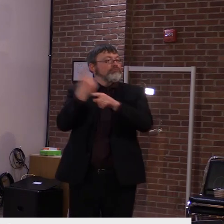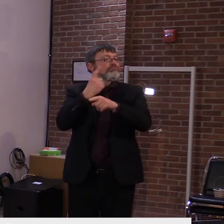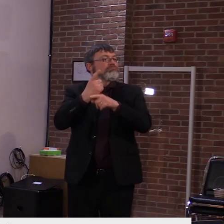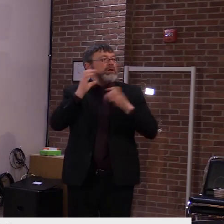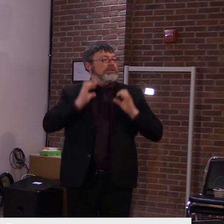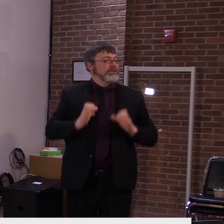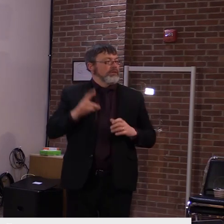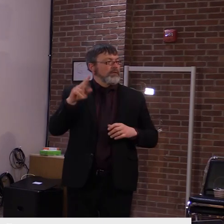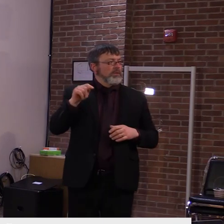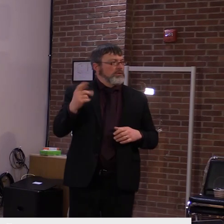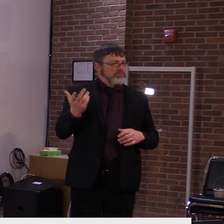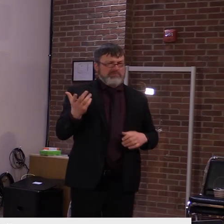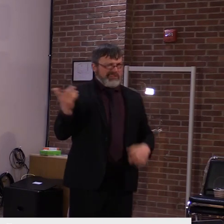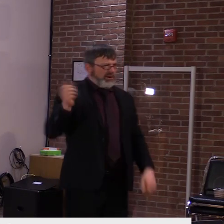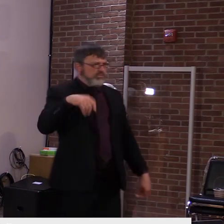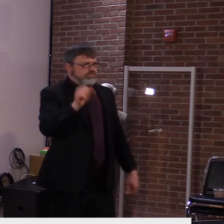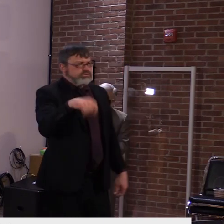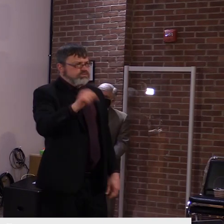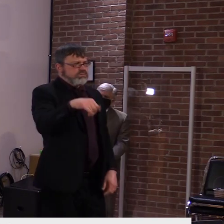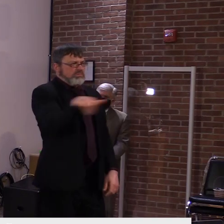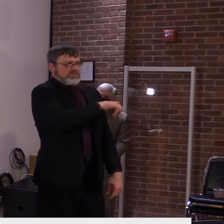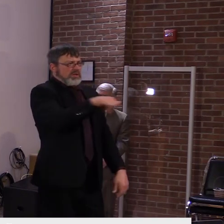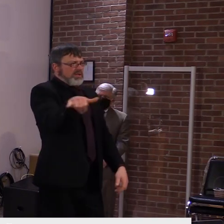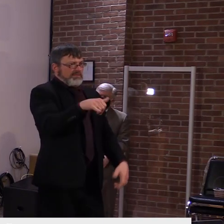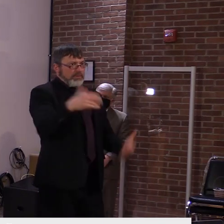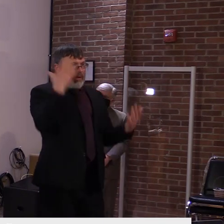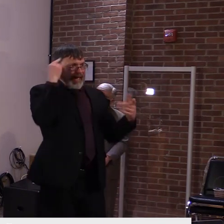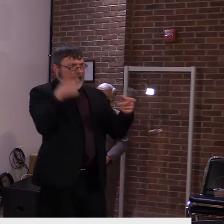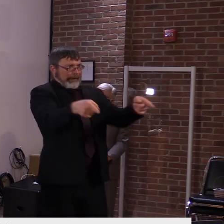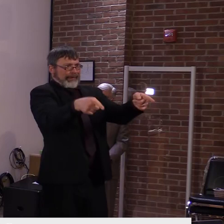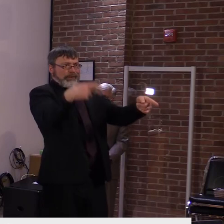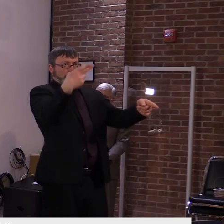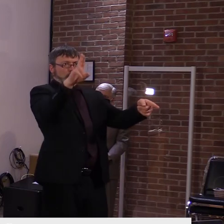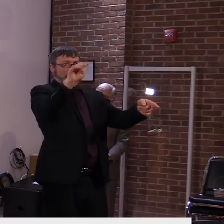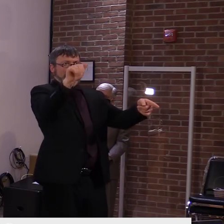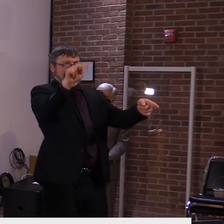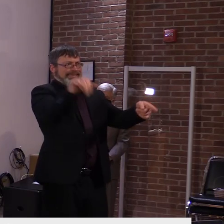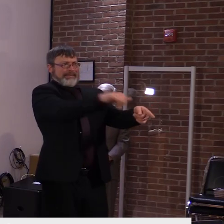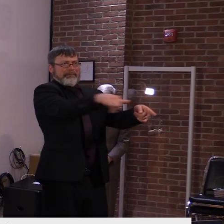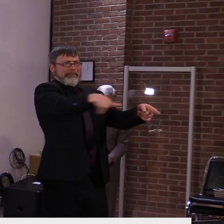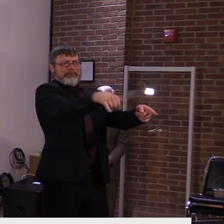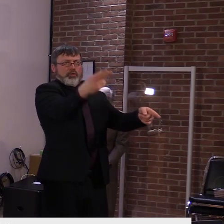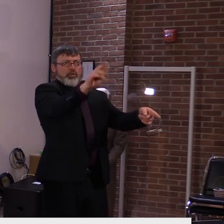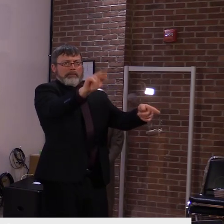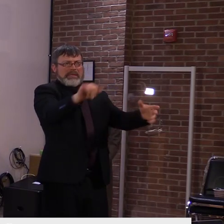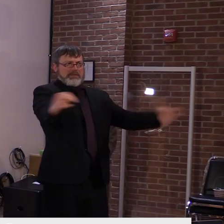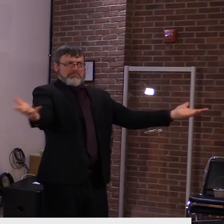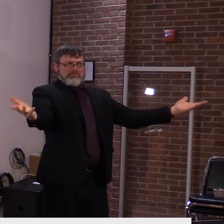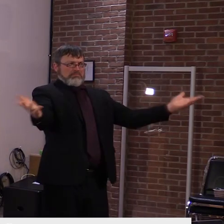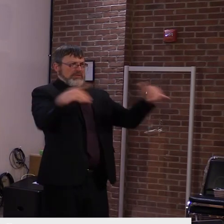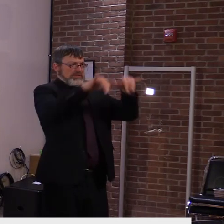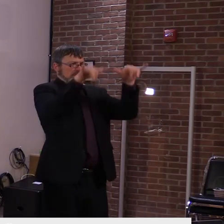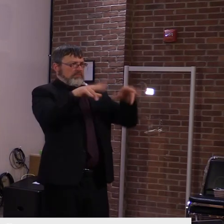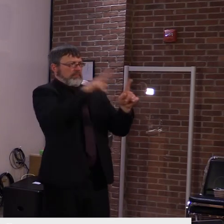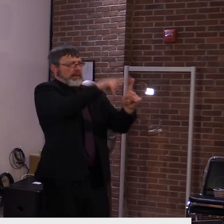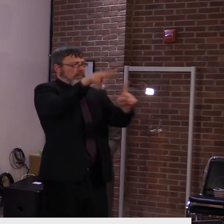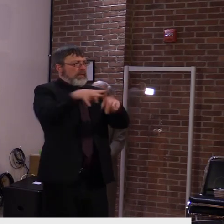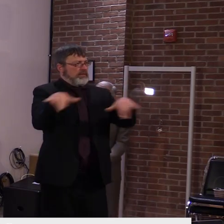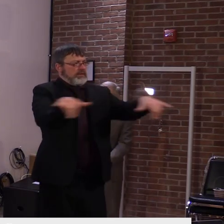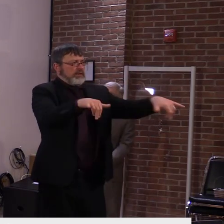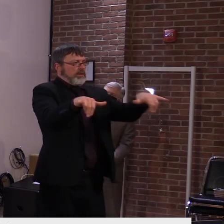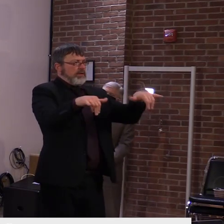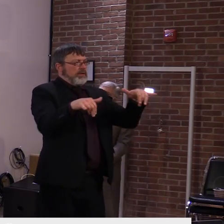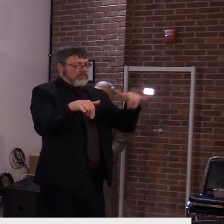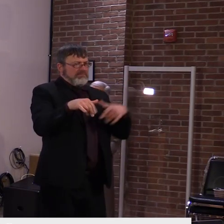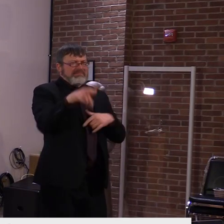Mm-hmm. Definitely. Mm-hmm. I would also point out, because there was an earlier question today regarding the